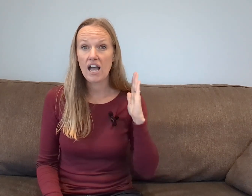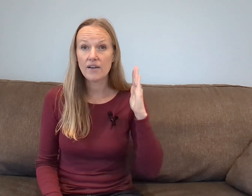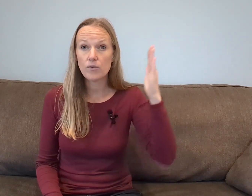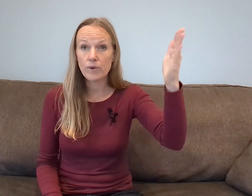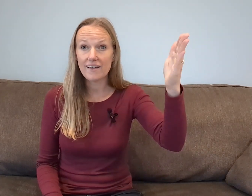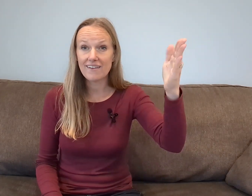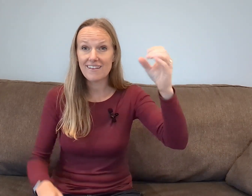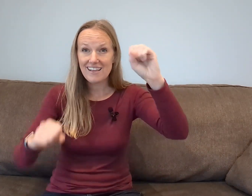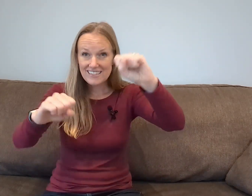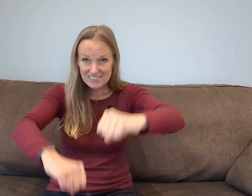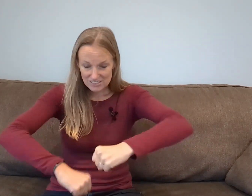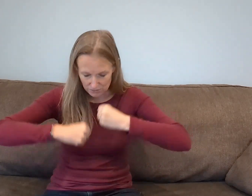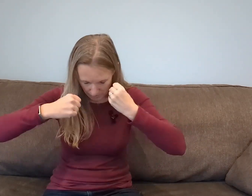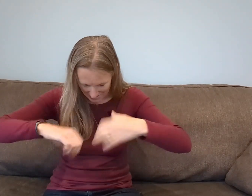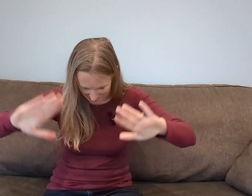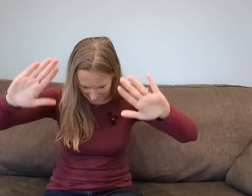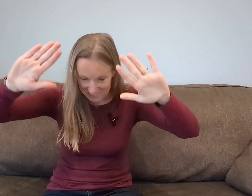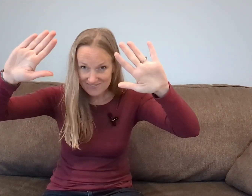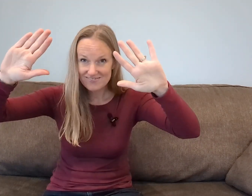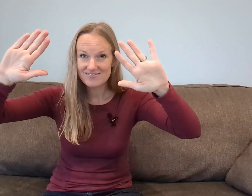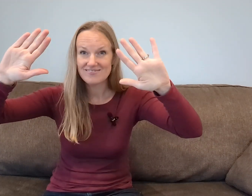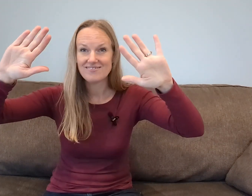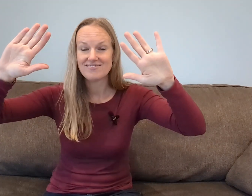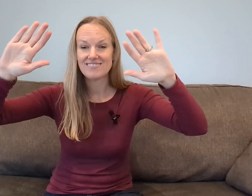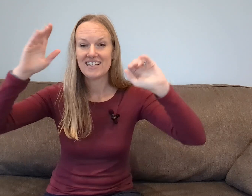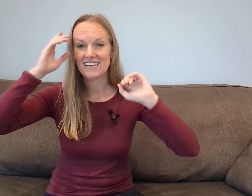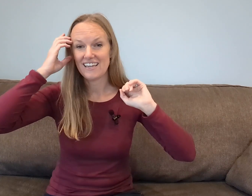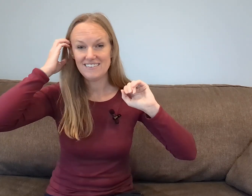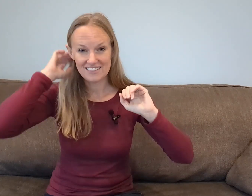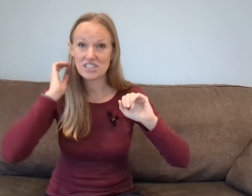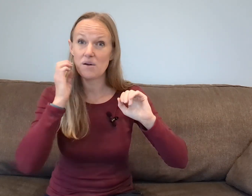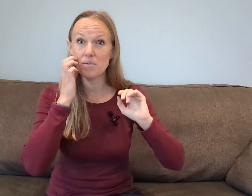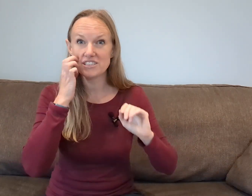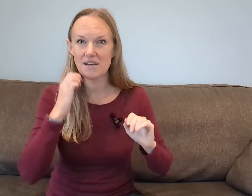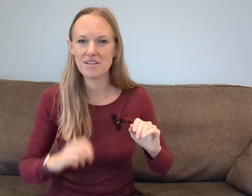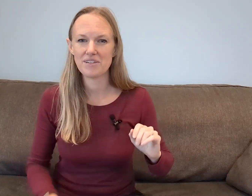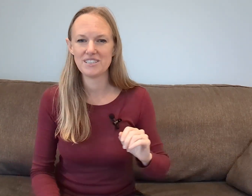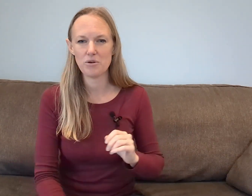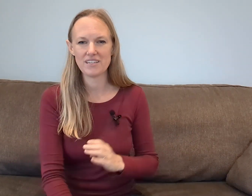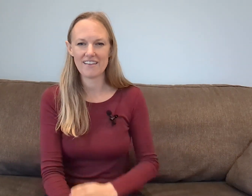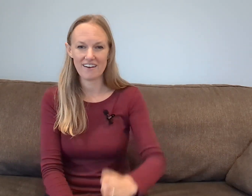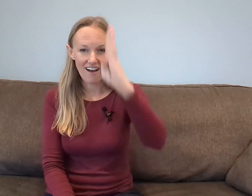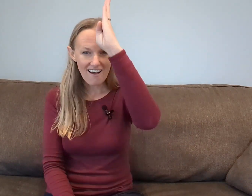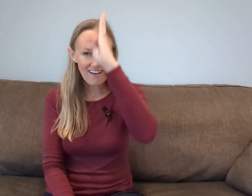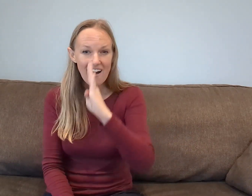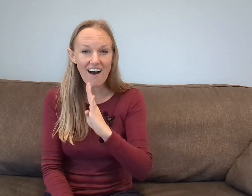I will surrender. Okay, let's try it one more time, and then we're going to do both together.